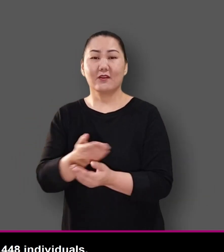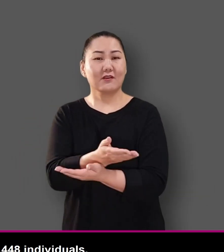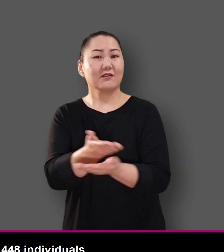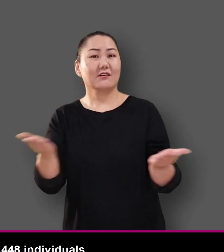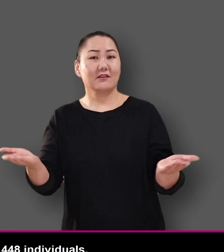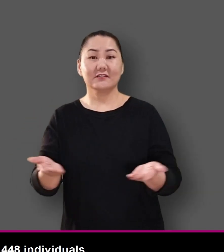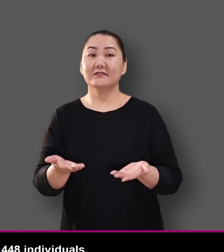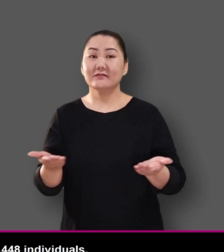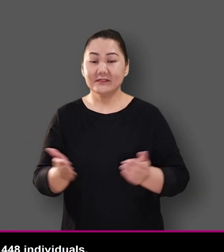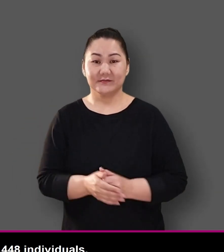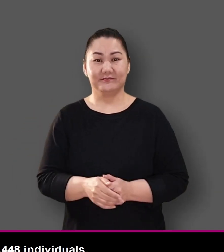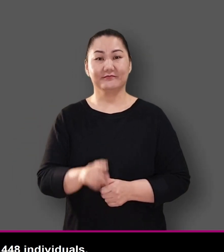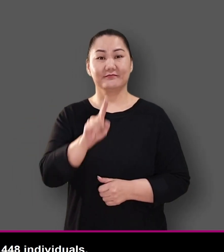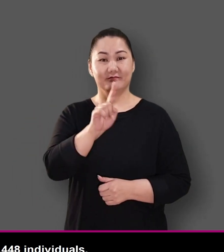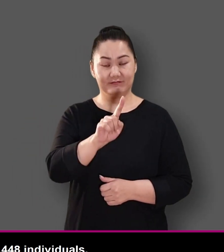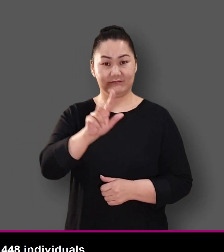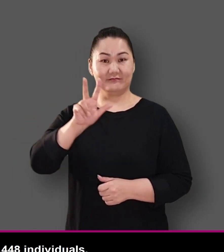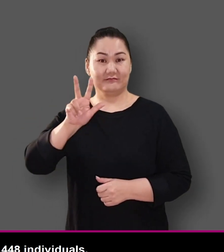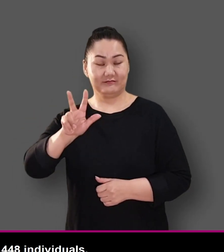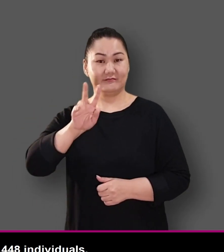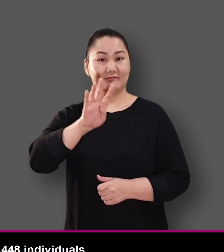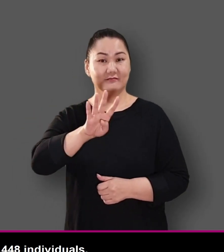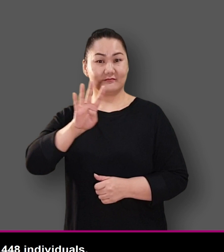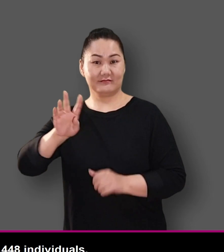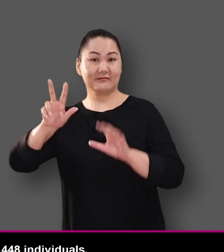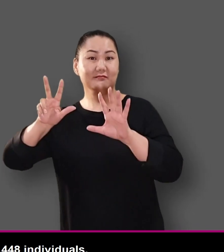serving 13,448 individuals.